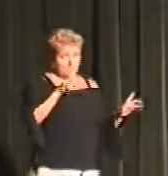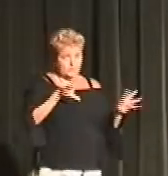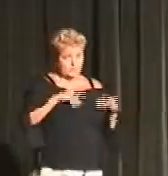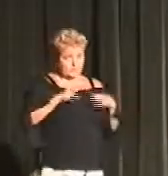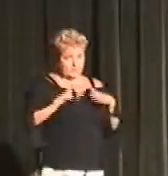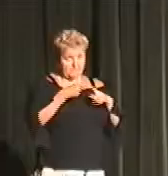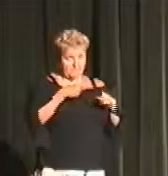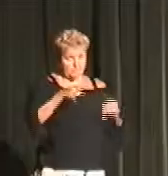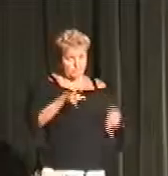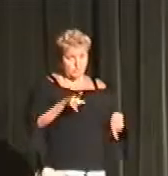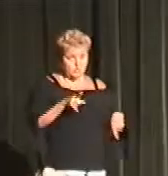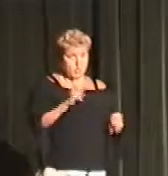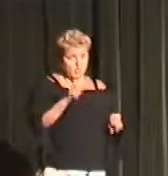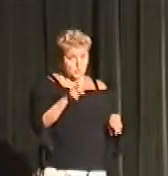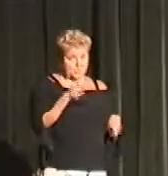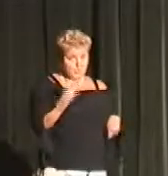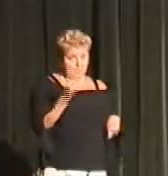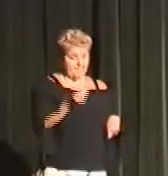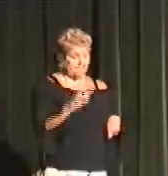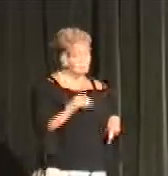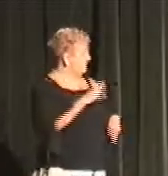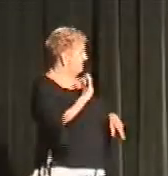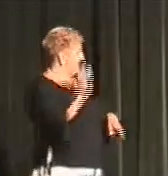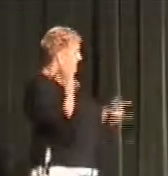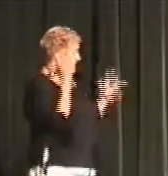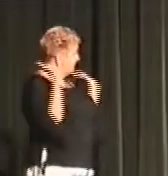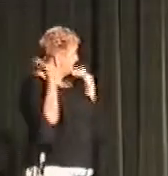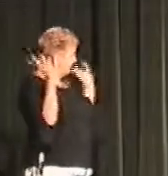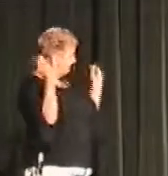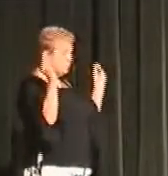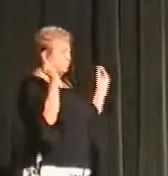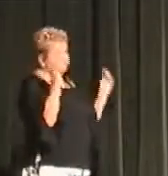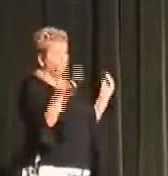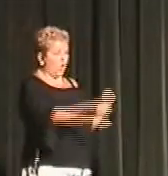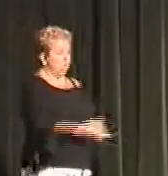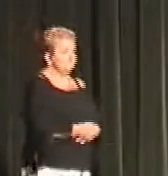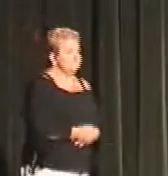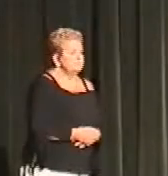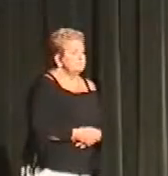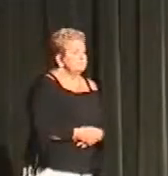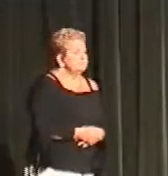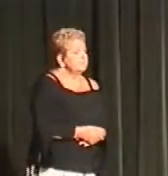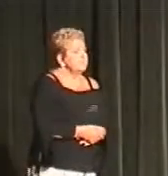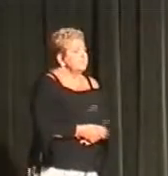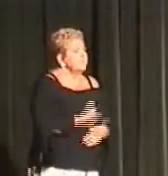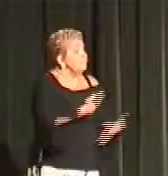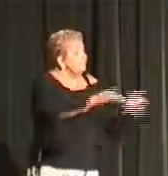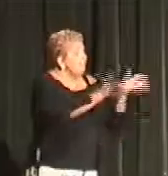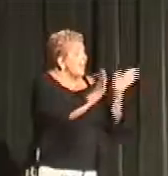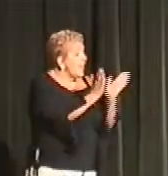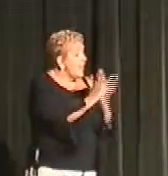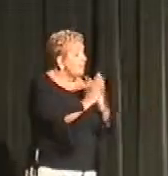and she asked me to leave, and I did. I had been asked not to contact any other members of my